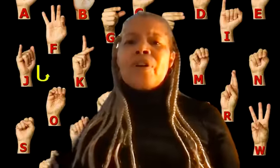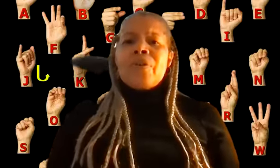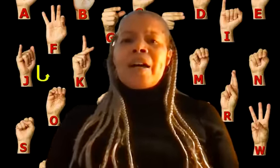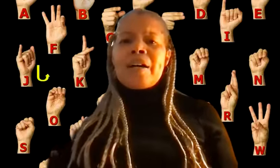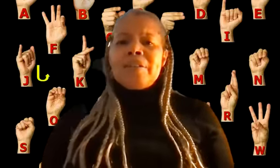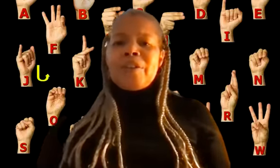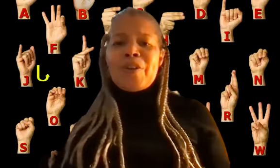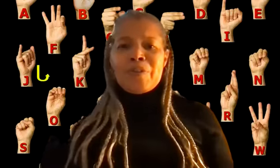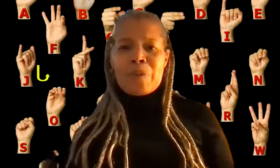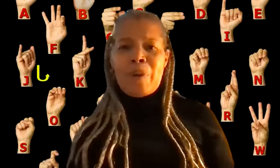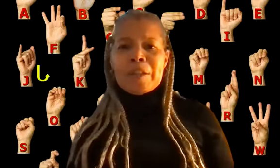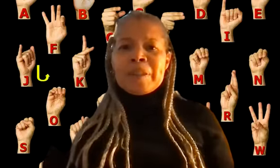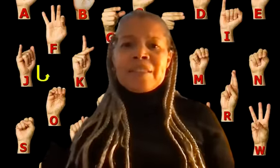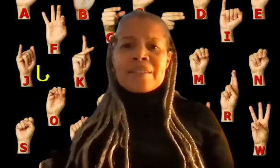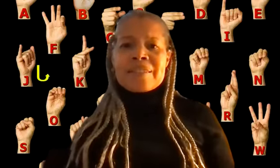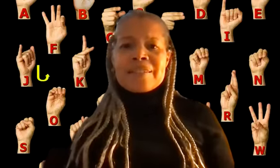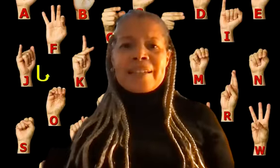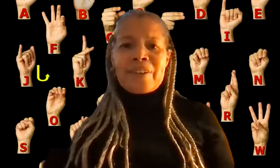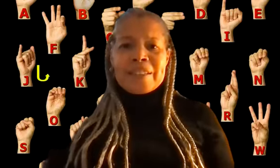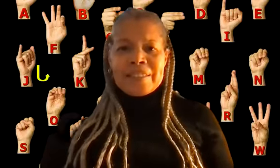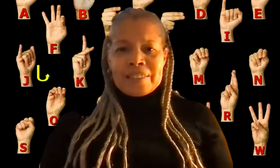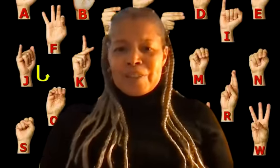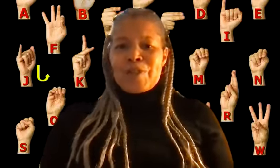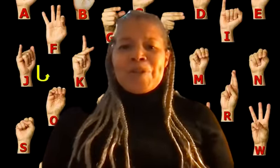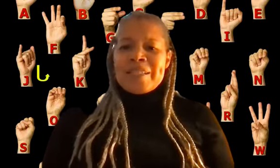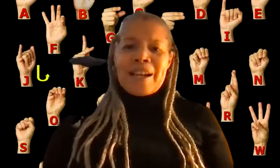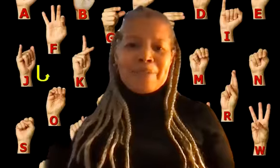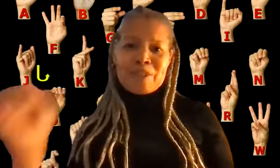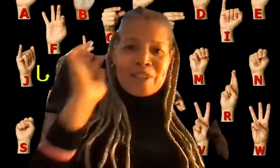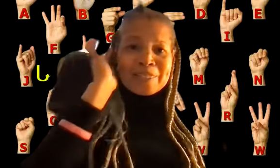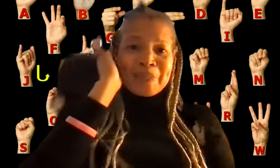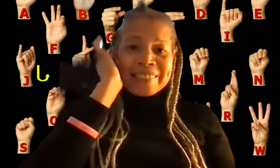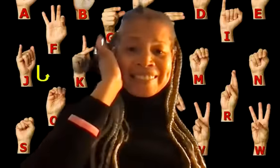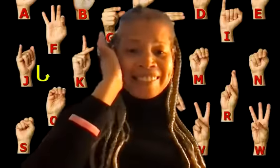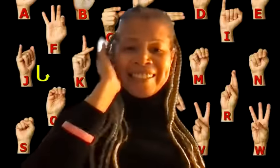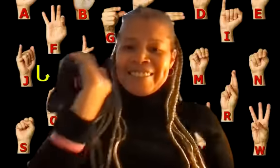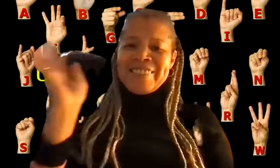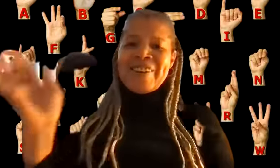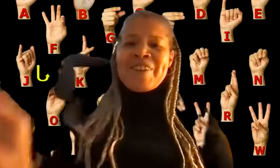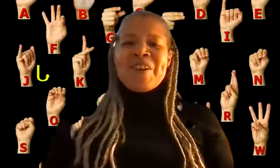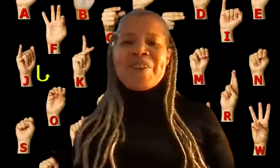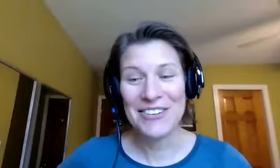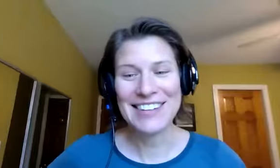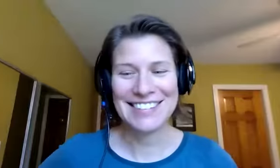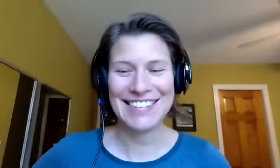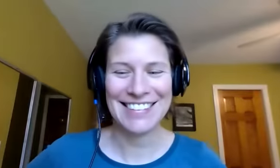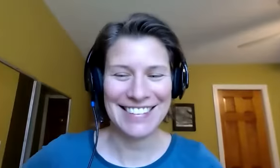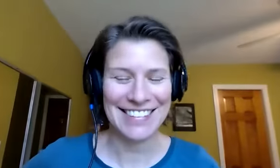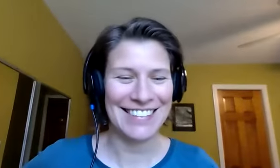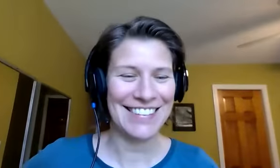So, you know, remarkably, this is the second architect in two weeks. I'm just shocked by this, you know? Wow. So, you know,